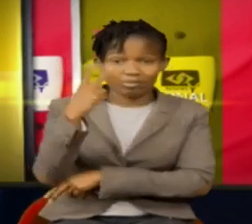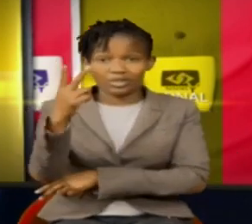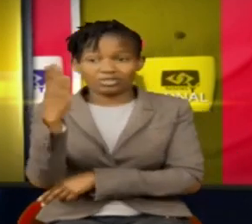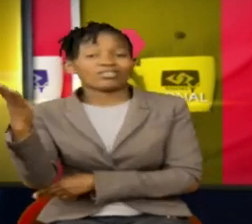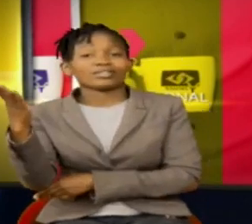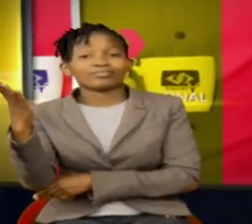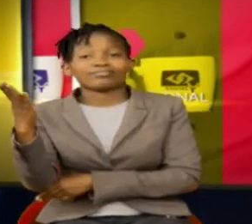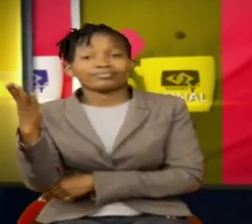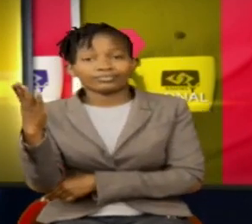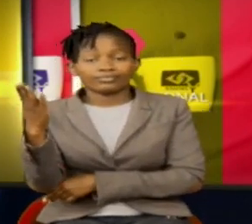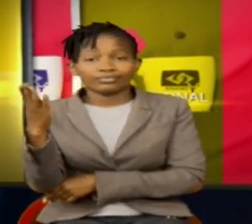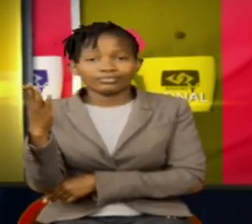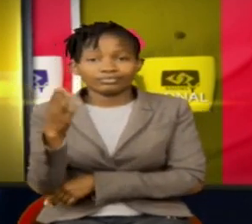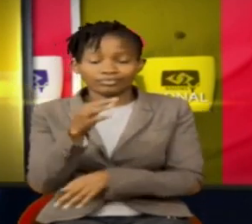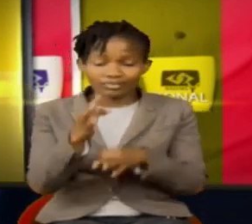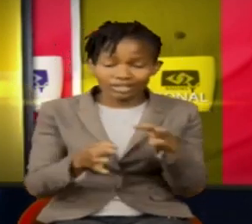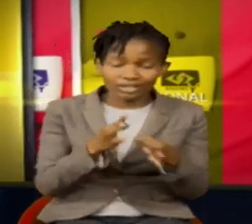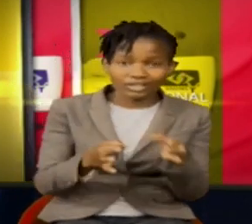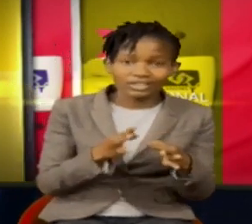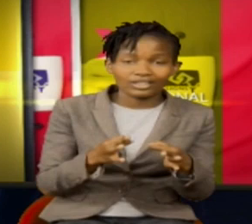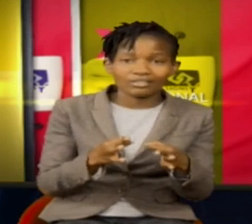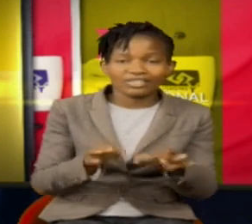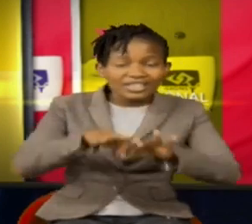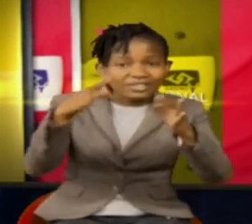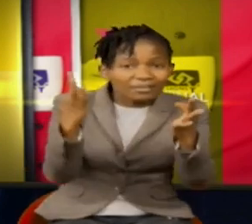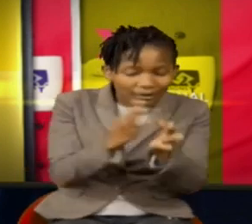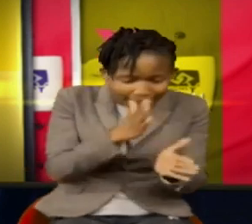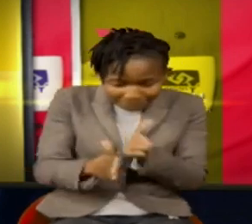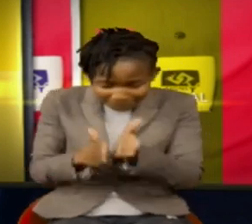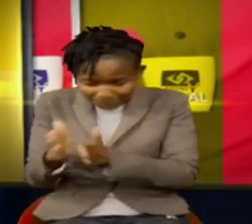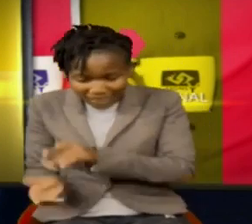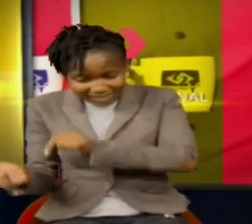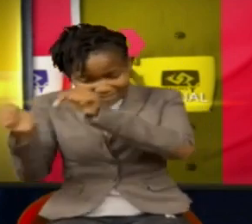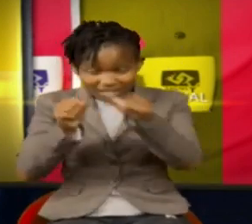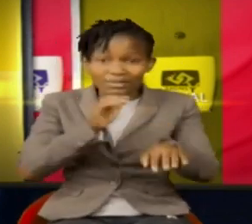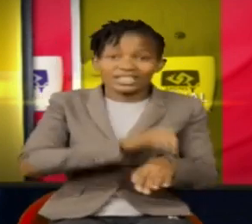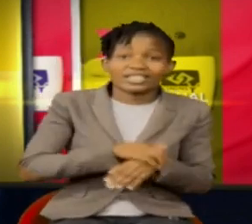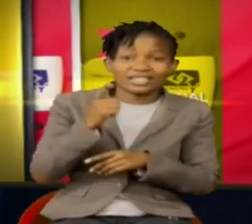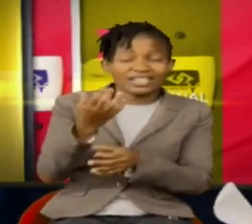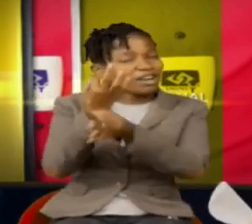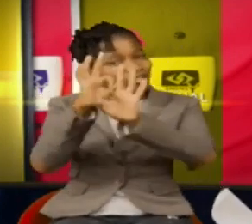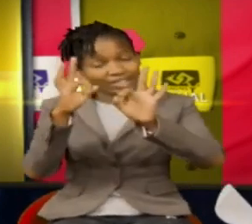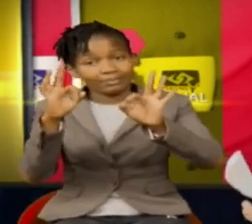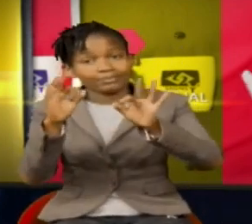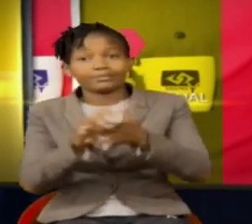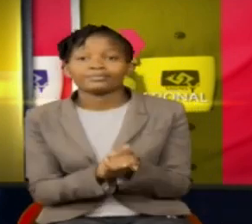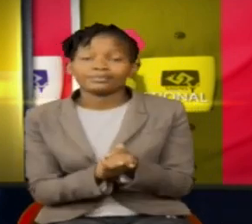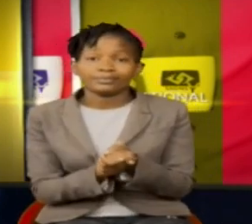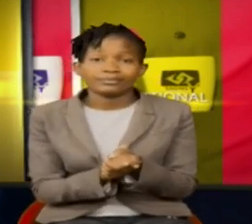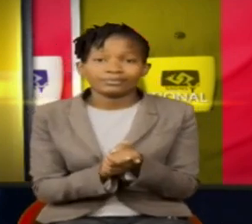pale, kuja uchote, kama nizi family planning. Yes. Kuja uchote. Yeah, yeah, yeah. Free of charge.